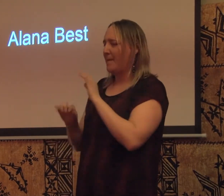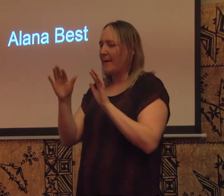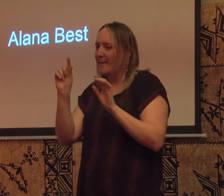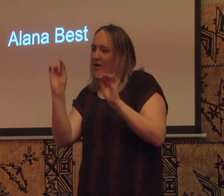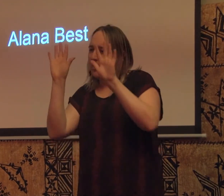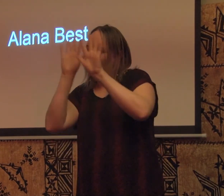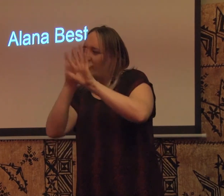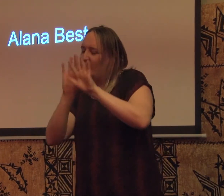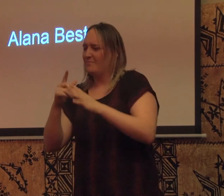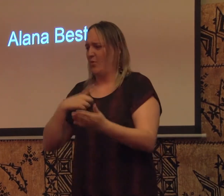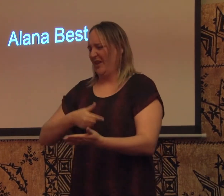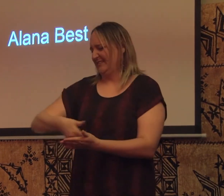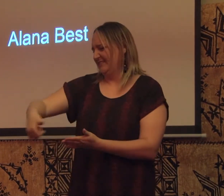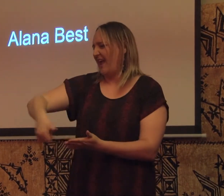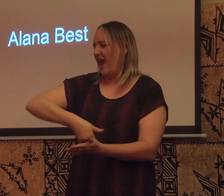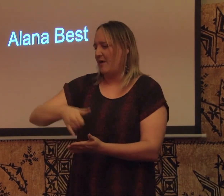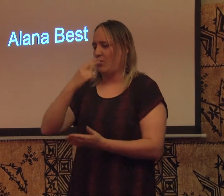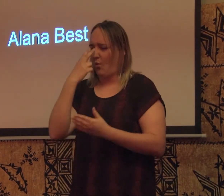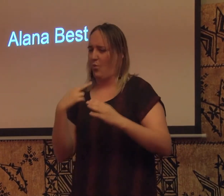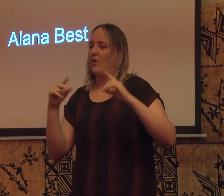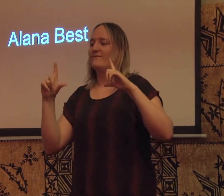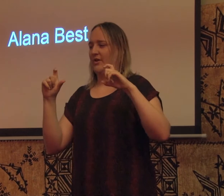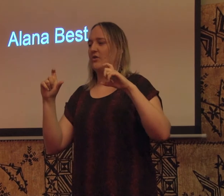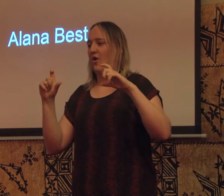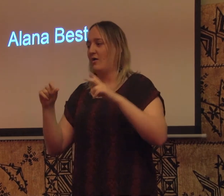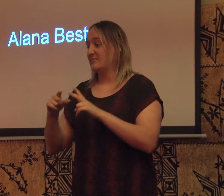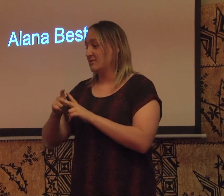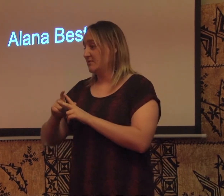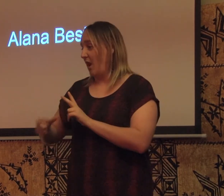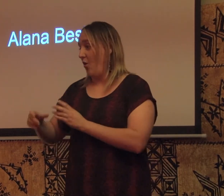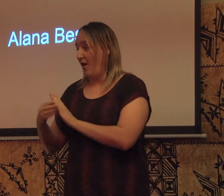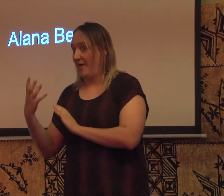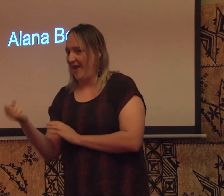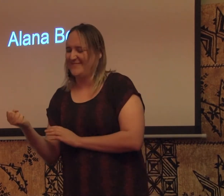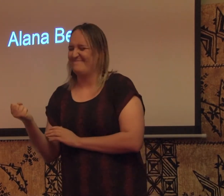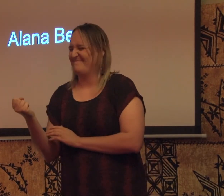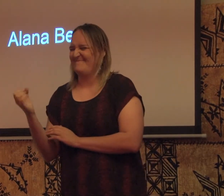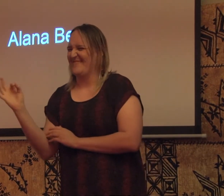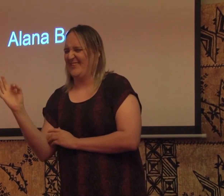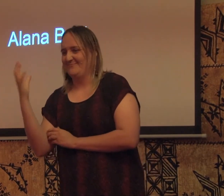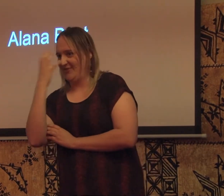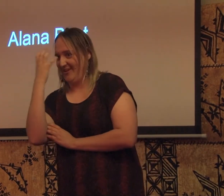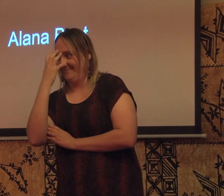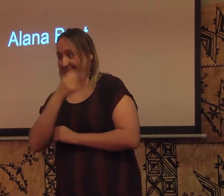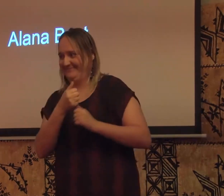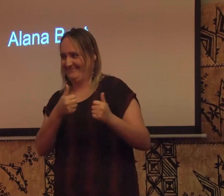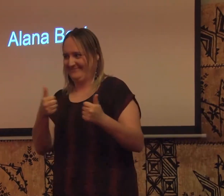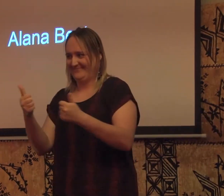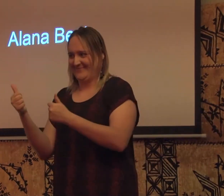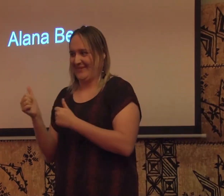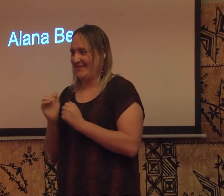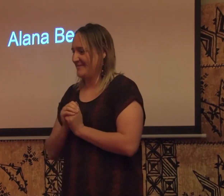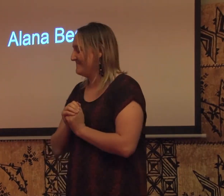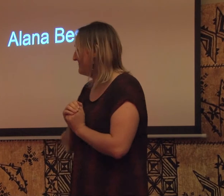my speech interpreted. And also, I have to let you know that some of my photos are a little bit